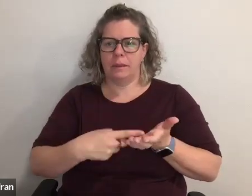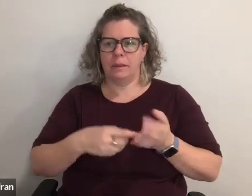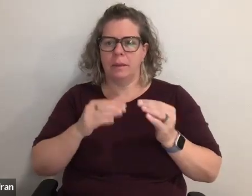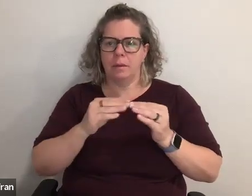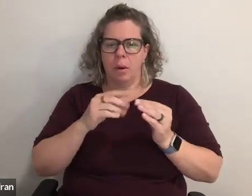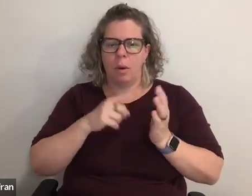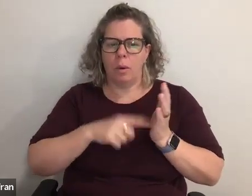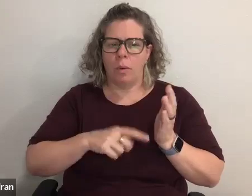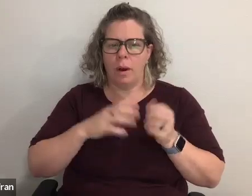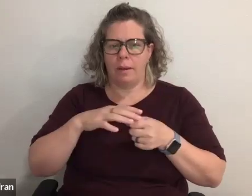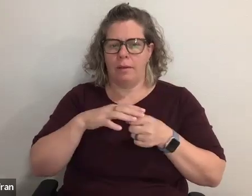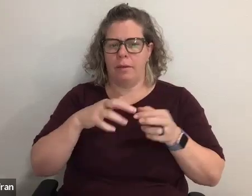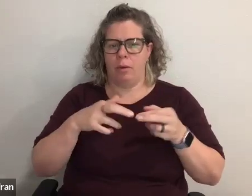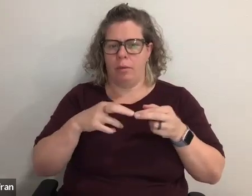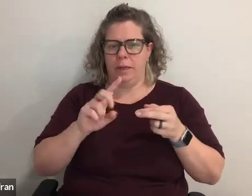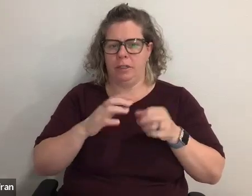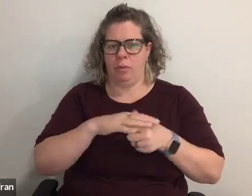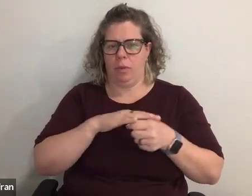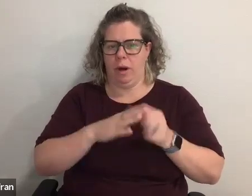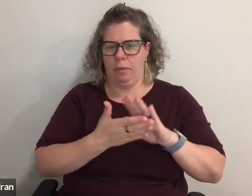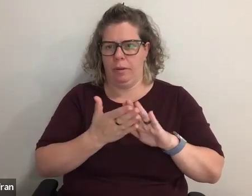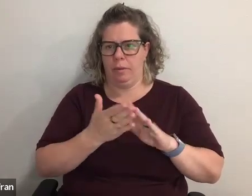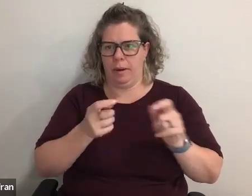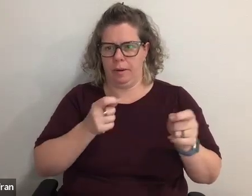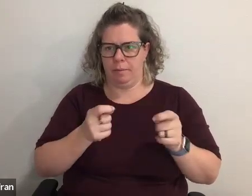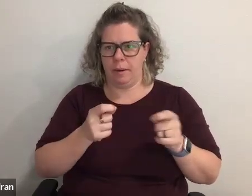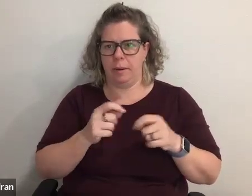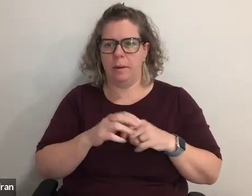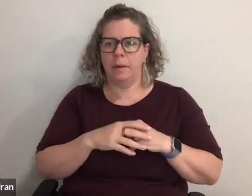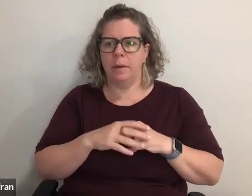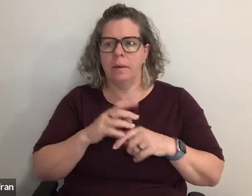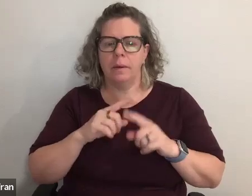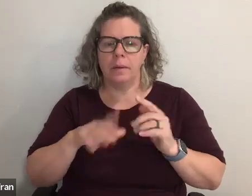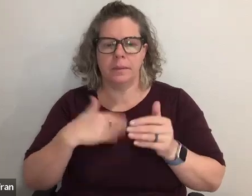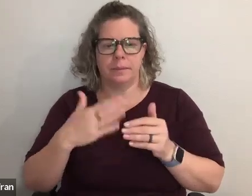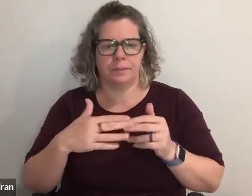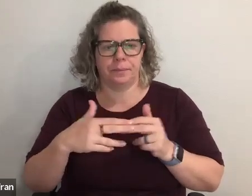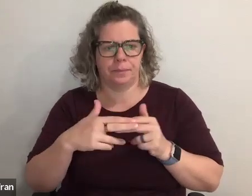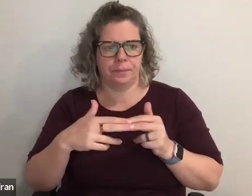about the regions we run in here in just a little bit. But wanted to, next slide, Brian.